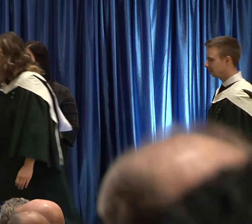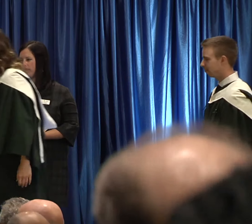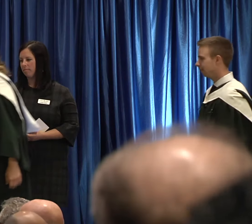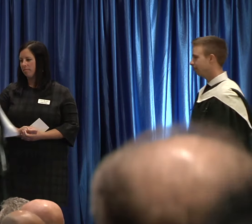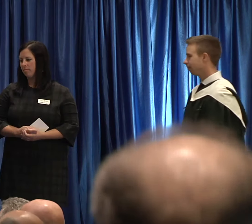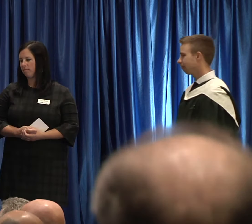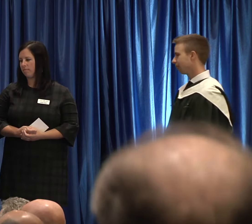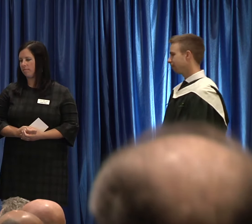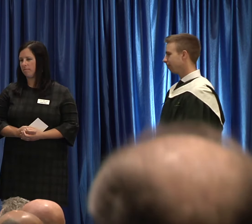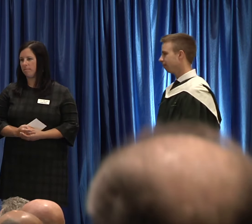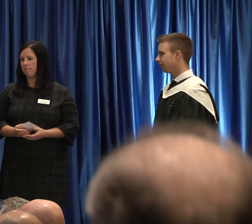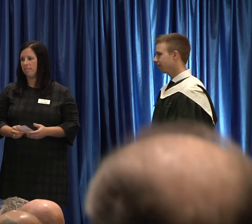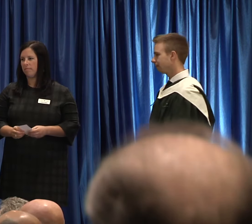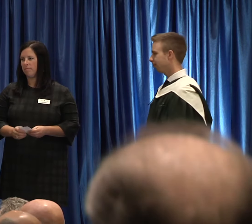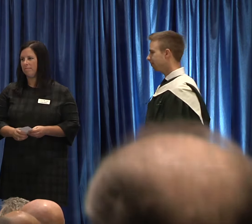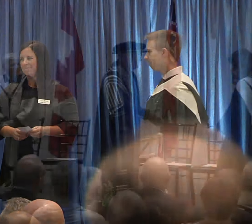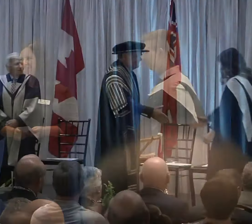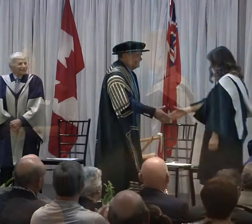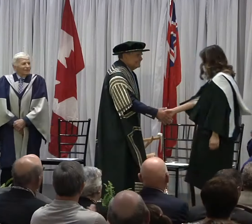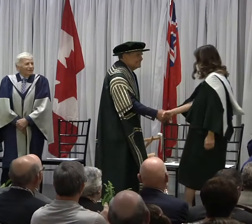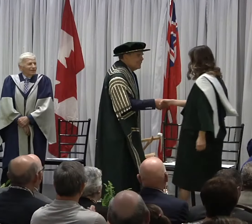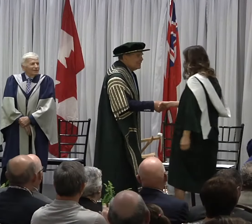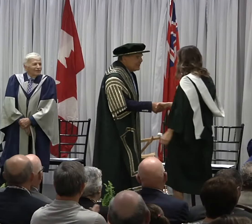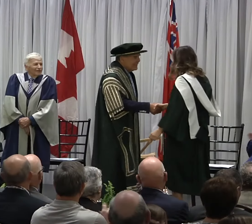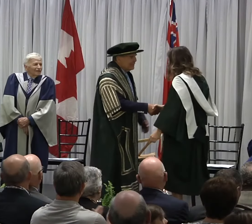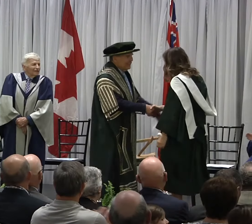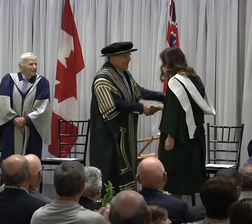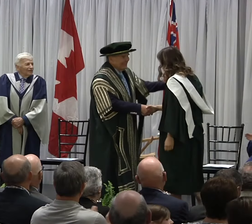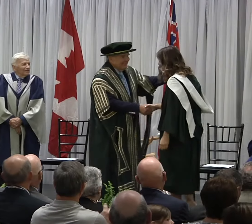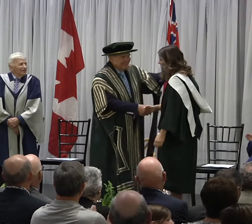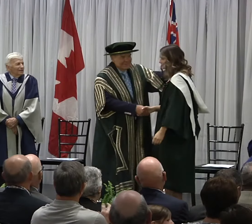Nicole Sarah Taylor.